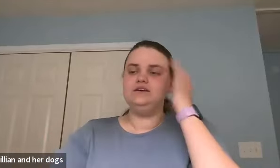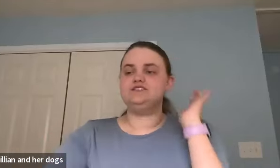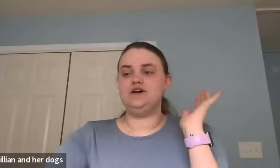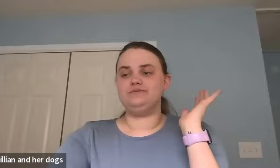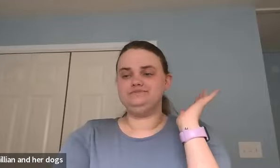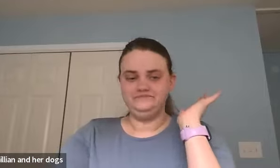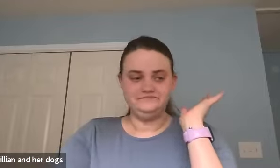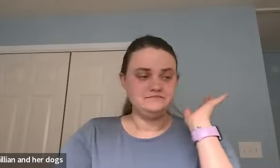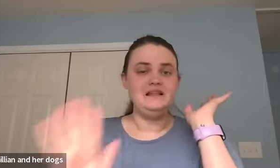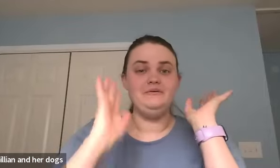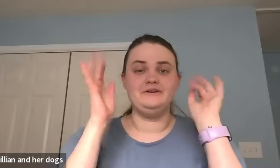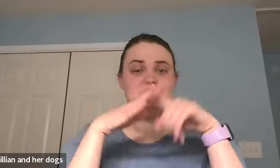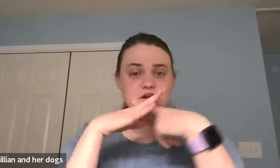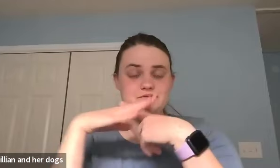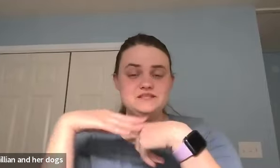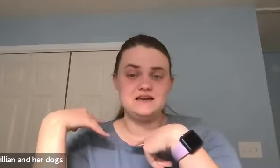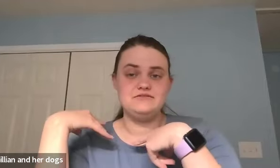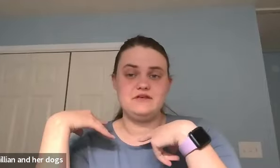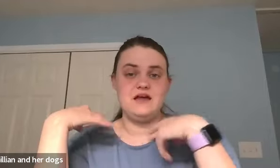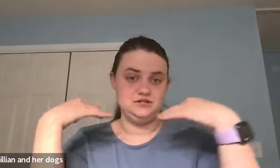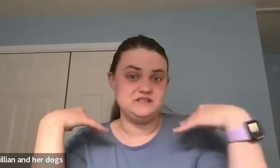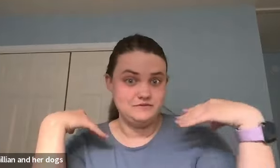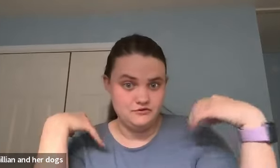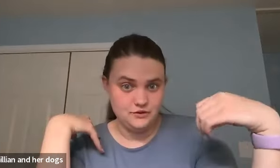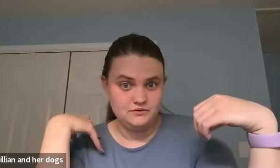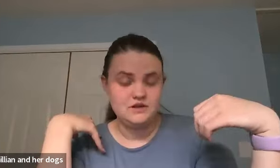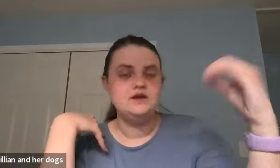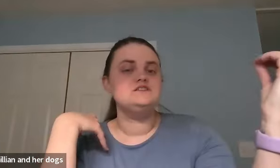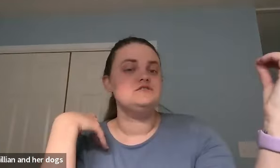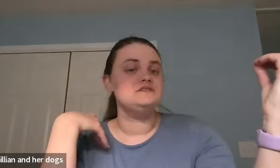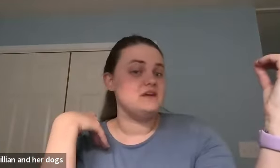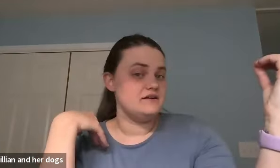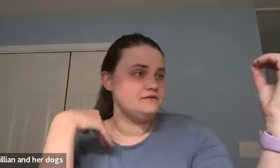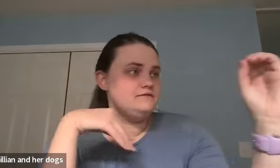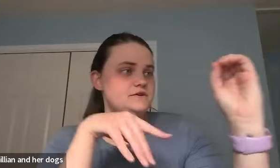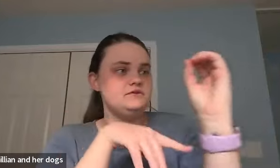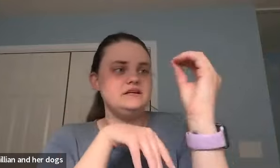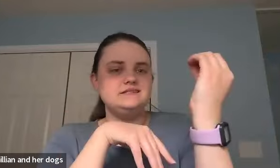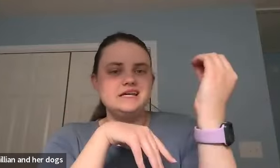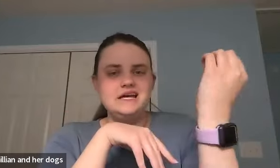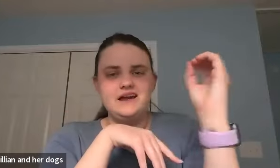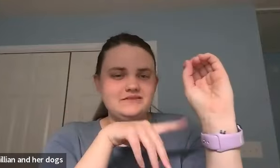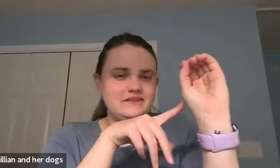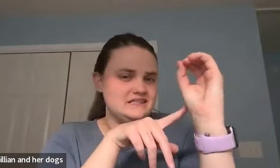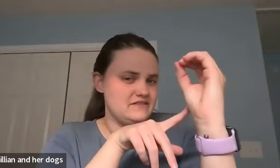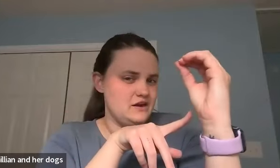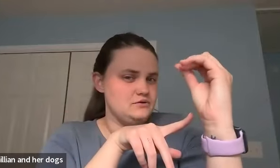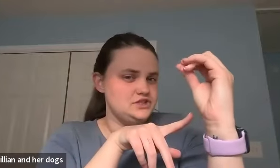So we're gonna start off with a sign for the actual sign for food. So the sign for food is kind of, it's like that O